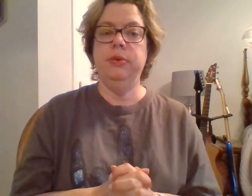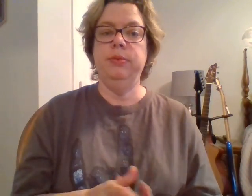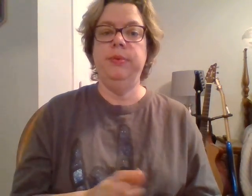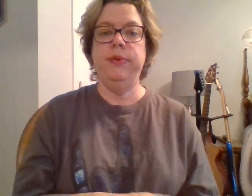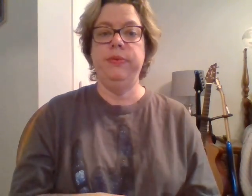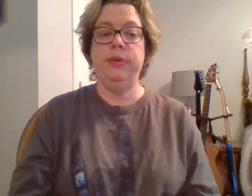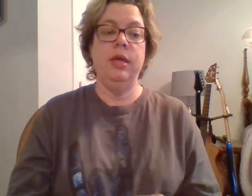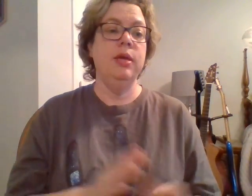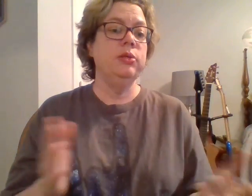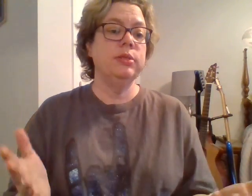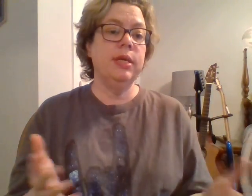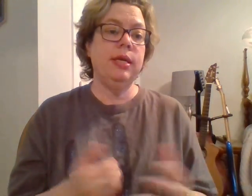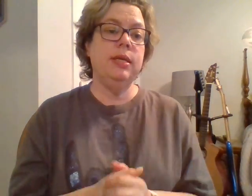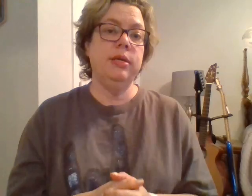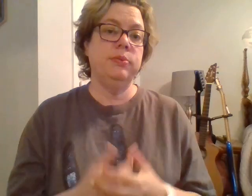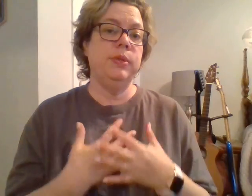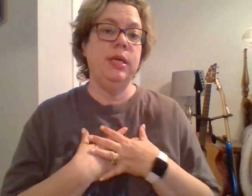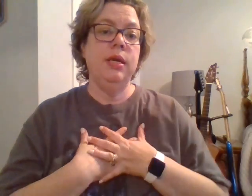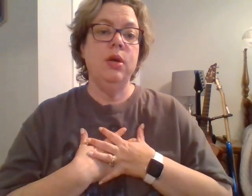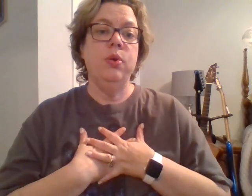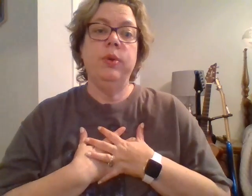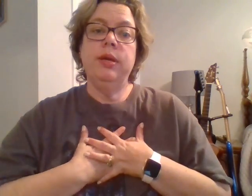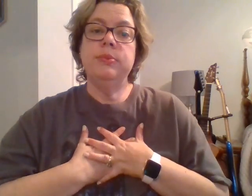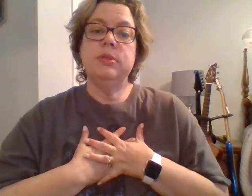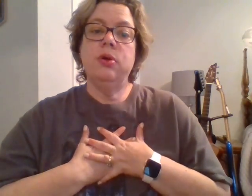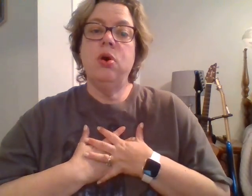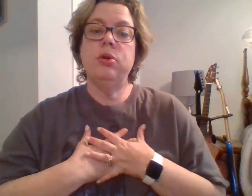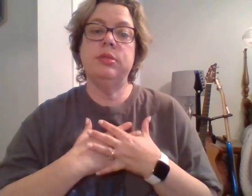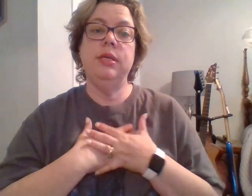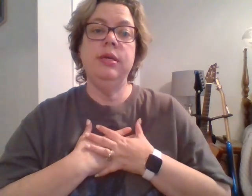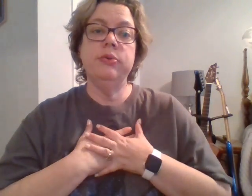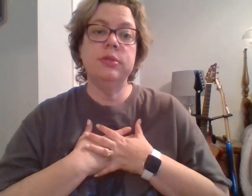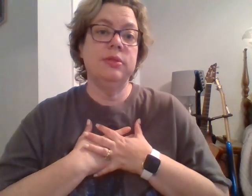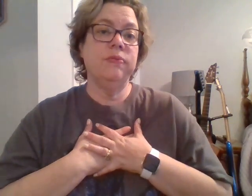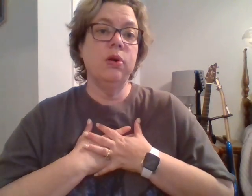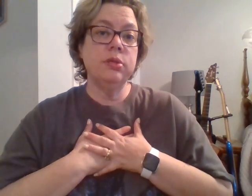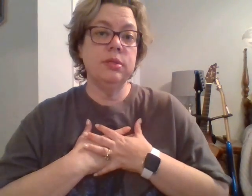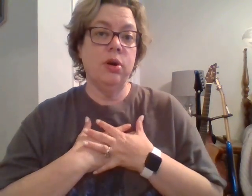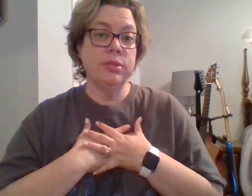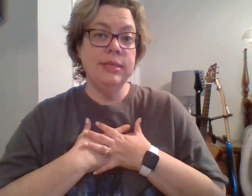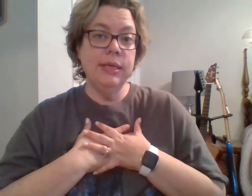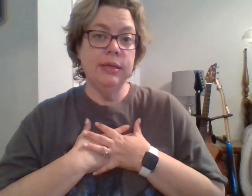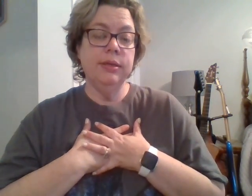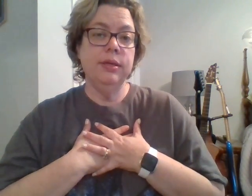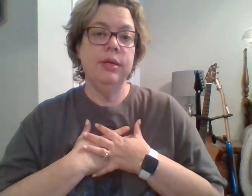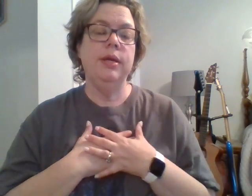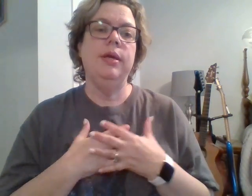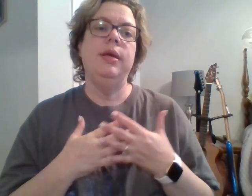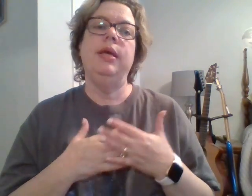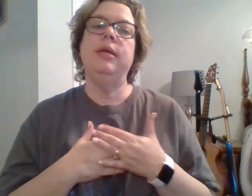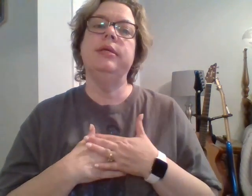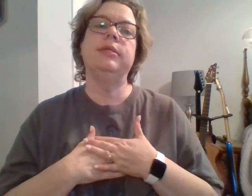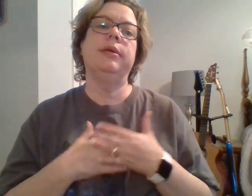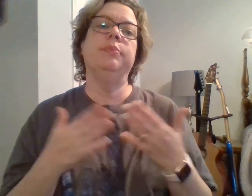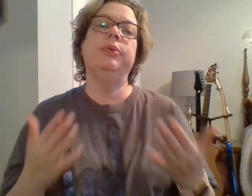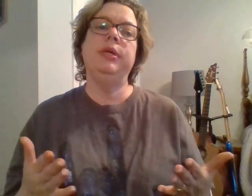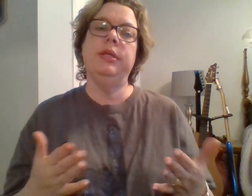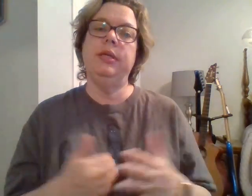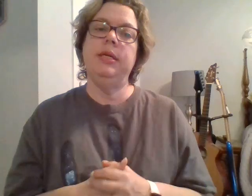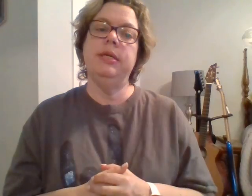him of everything, just like he does when he comes into our hearts and he heals us of our sin. He does it completely. He doesn't